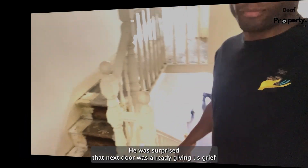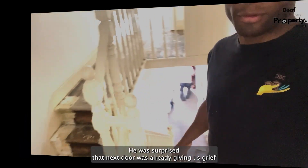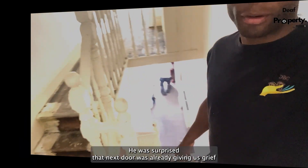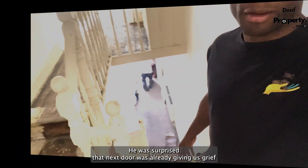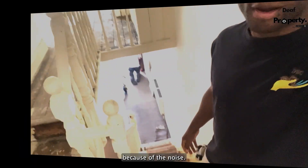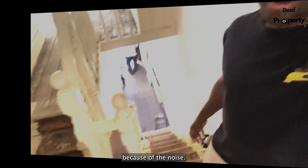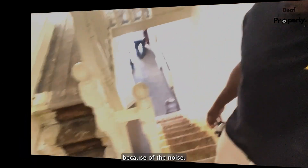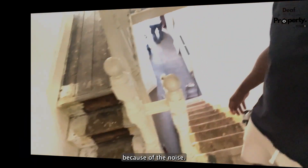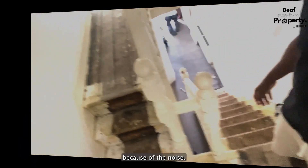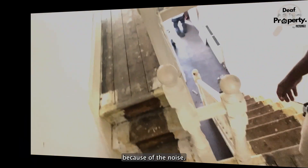giving us grief because of the noise.